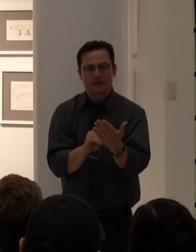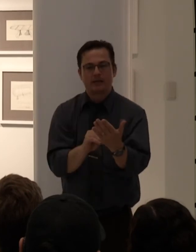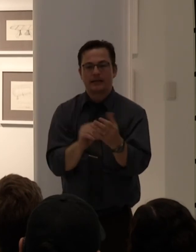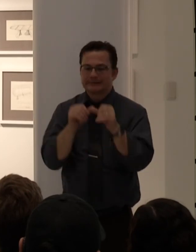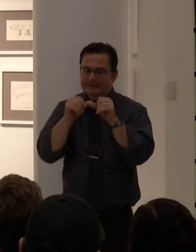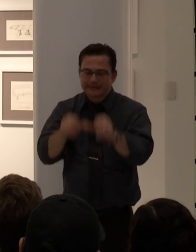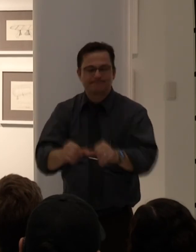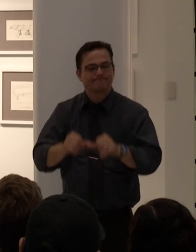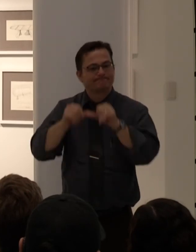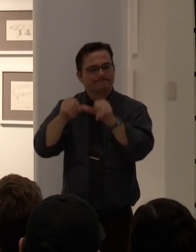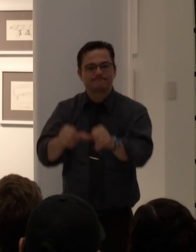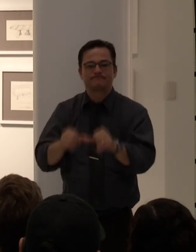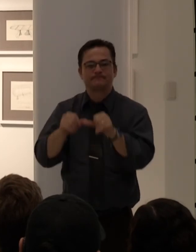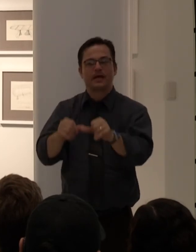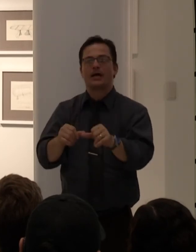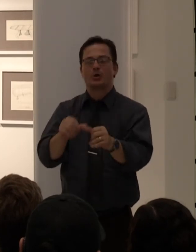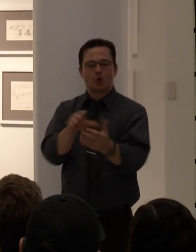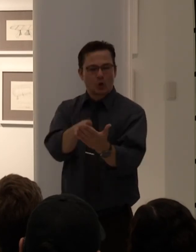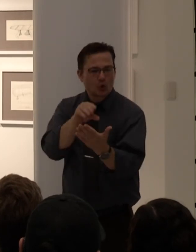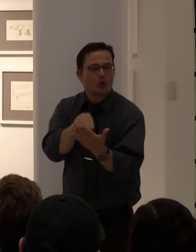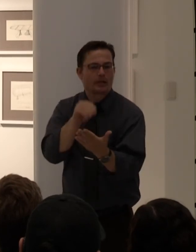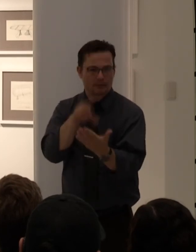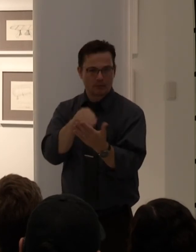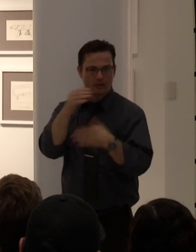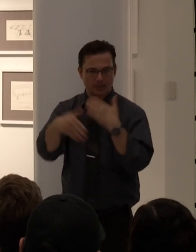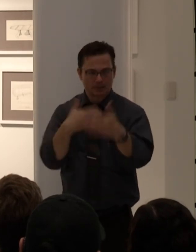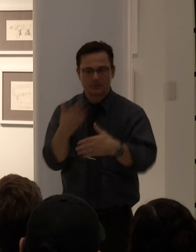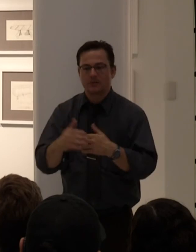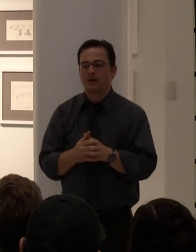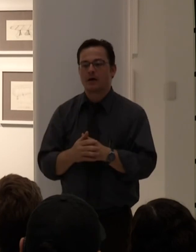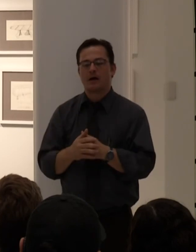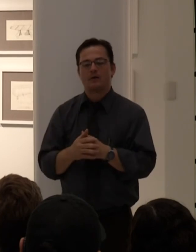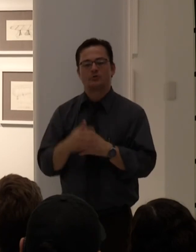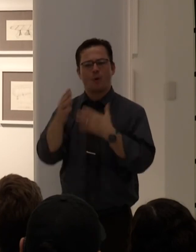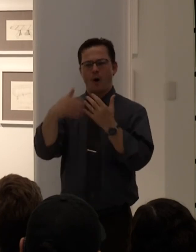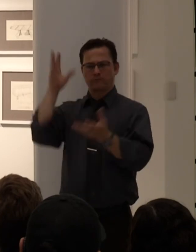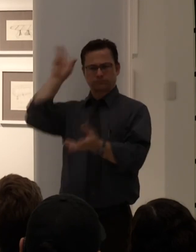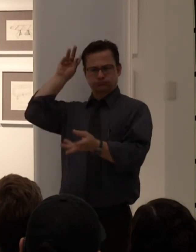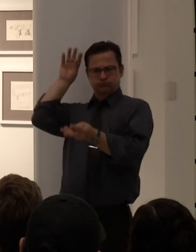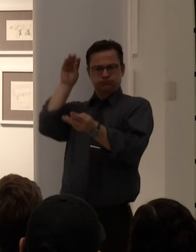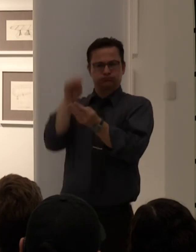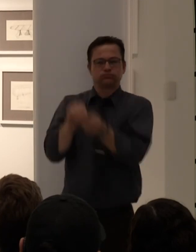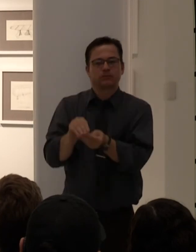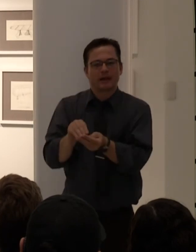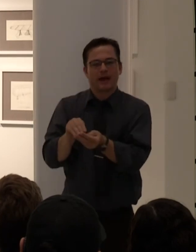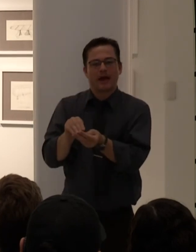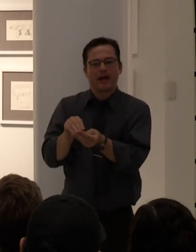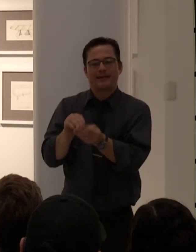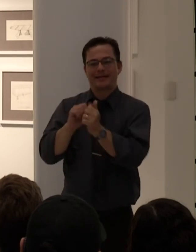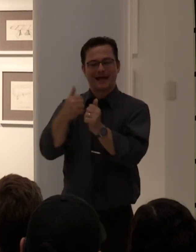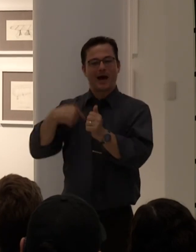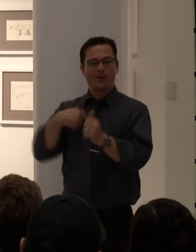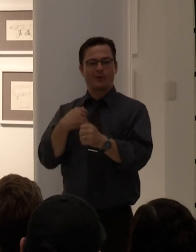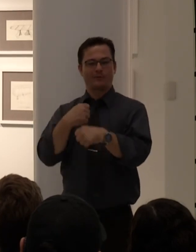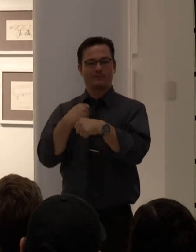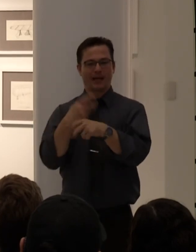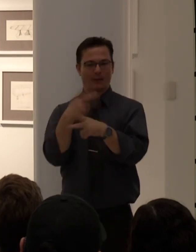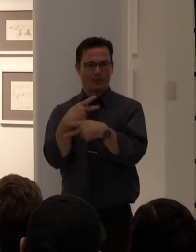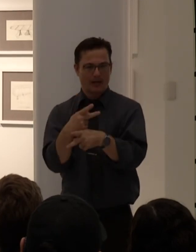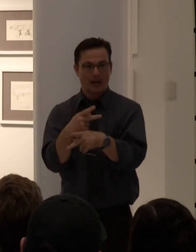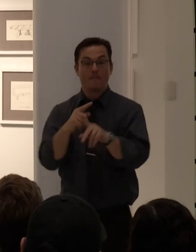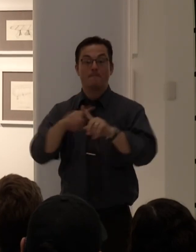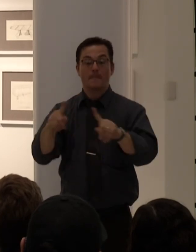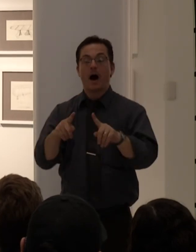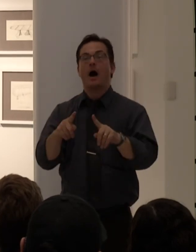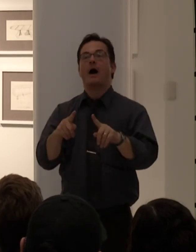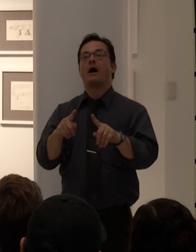constant learning process. And you put all these things together, and that's how we come out with a product. But the